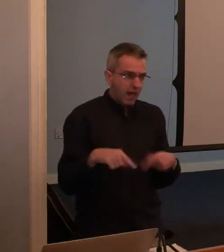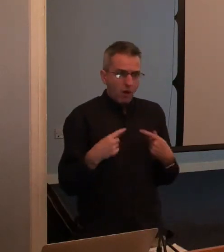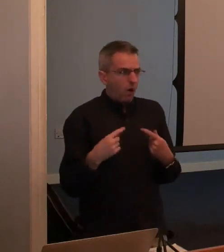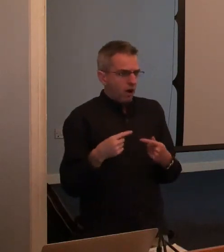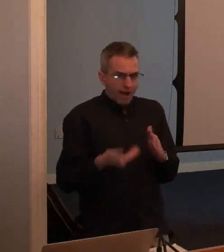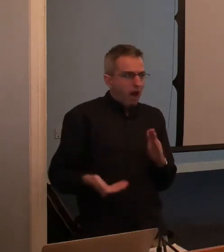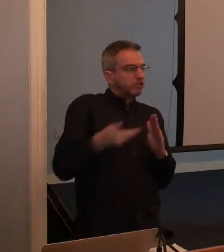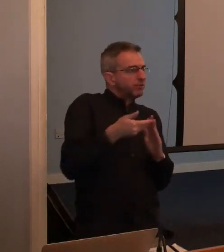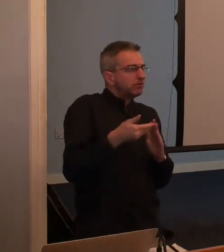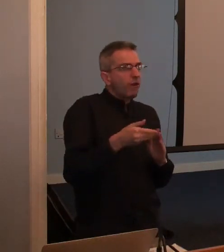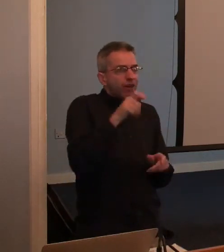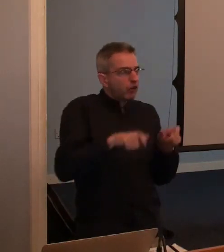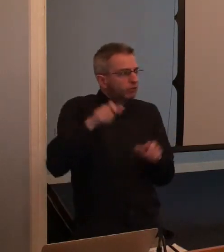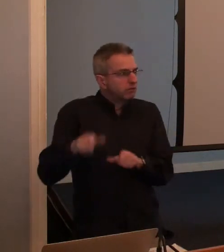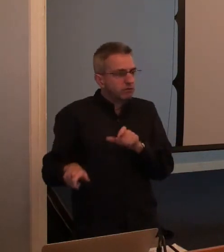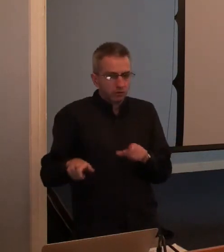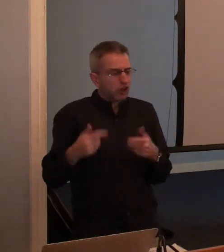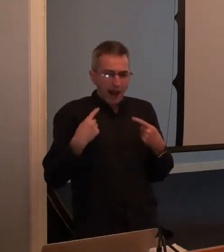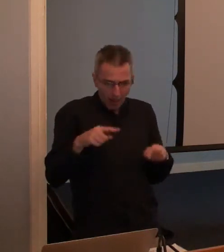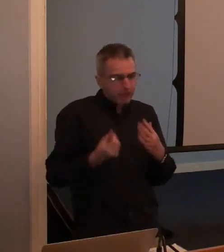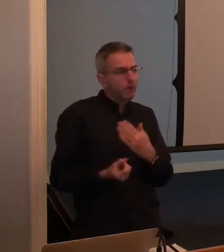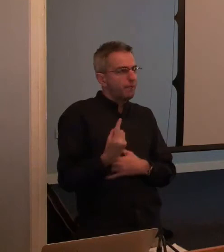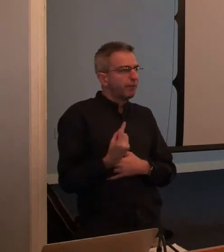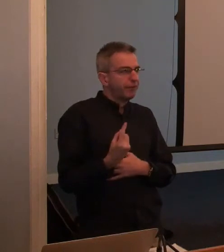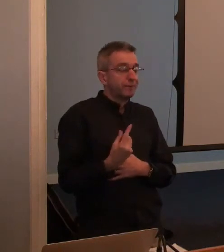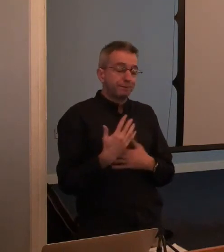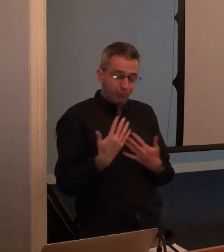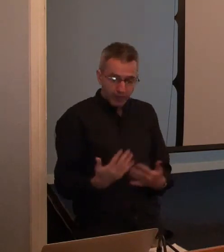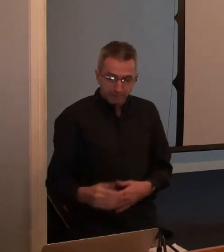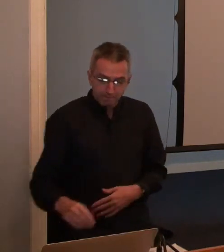this should be happening. We should be allowed to enhance humanity.